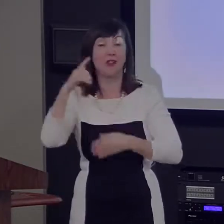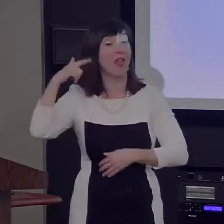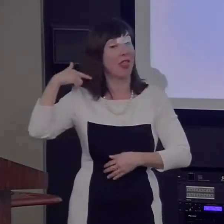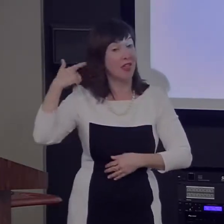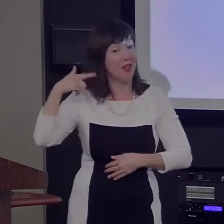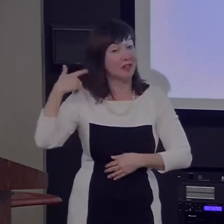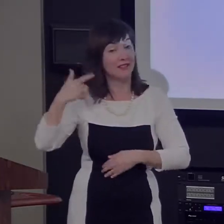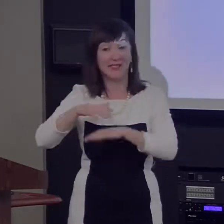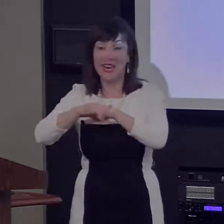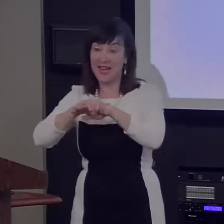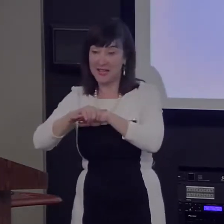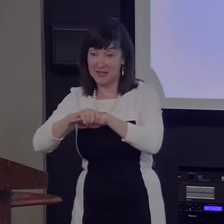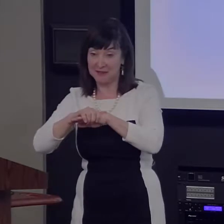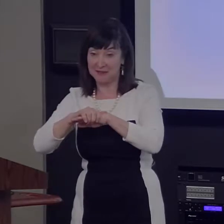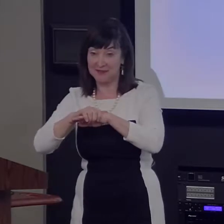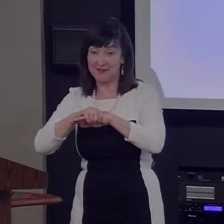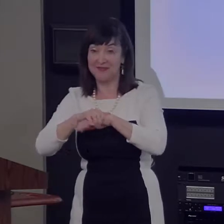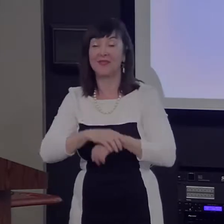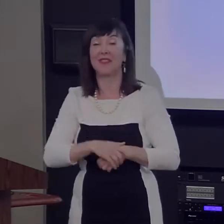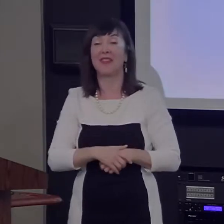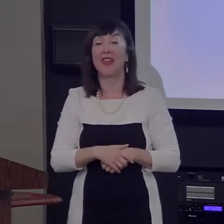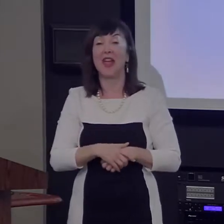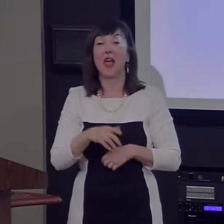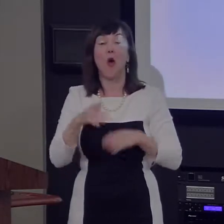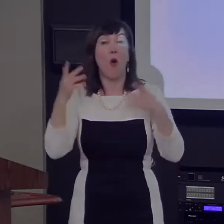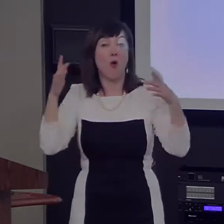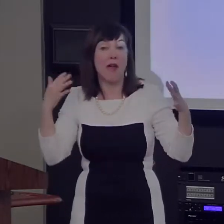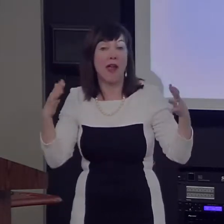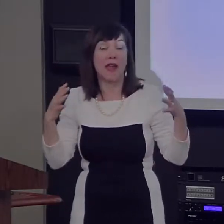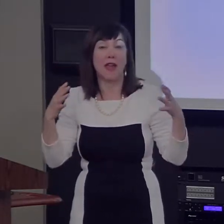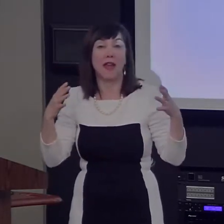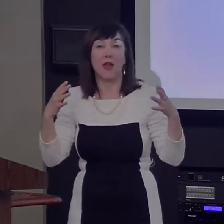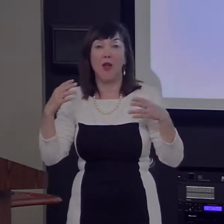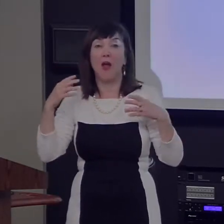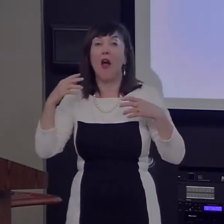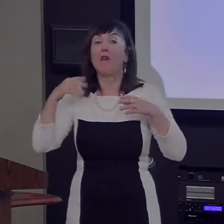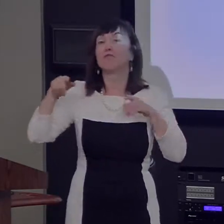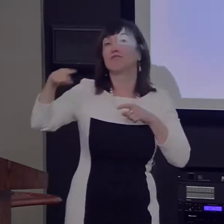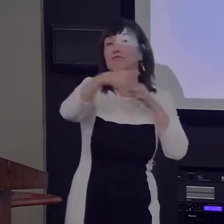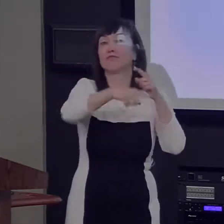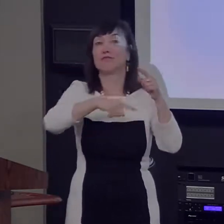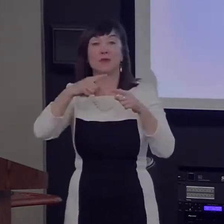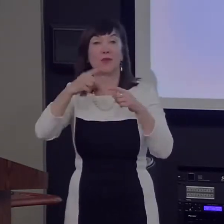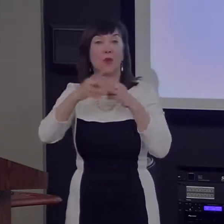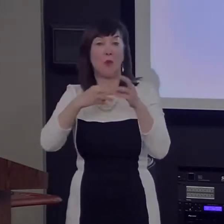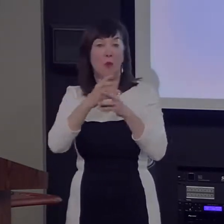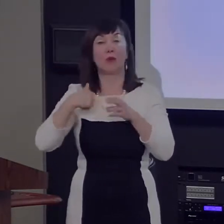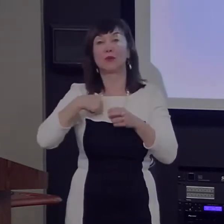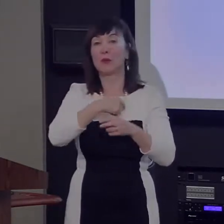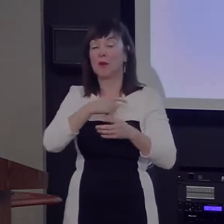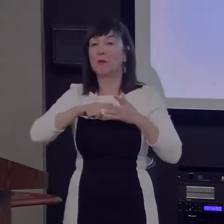He was also a graduate student at the University College in London, England.